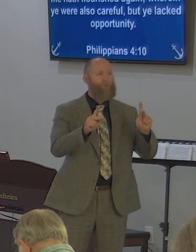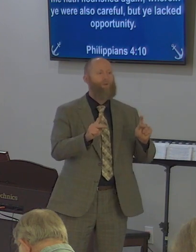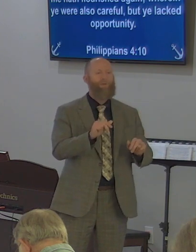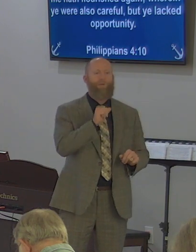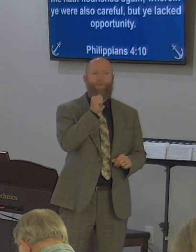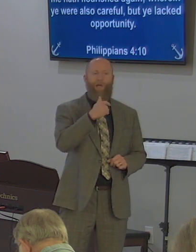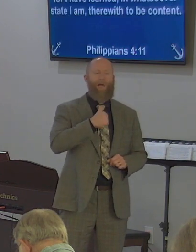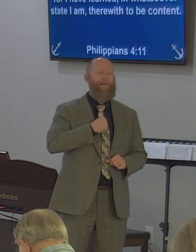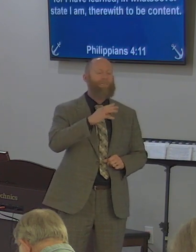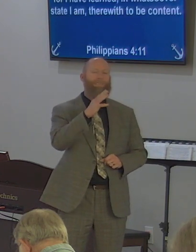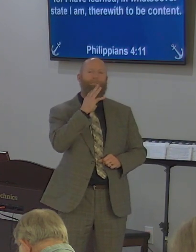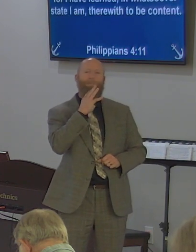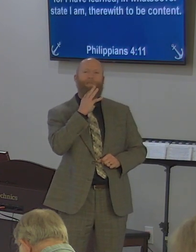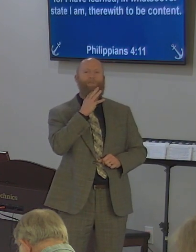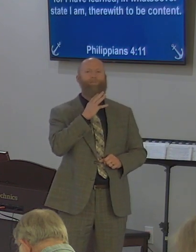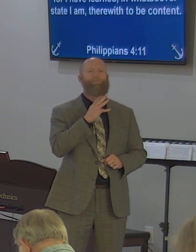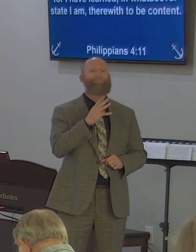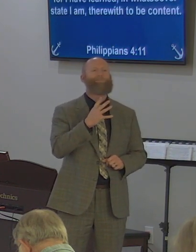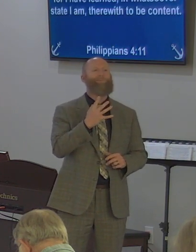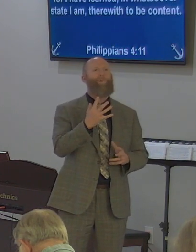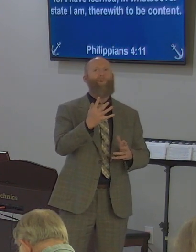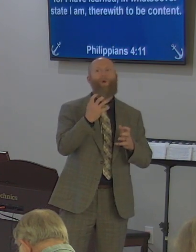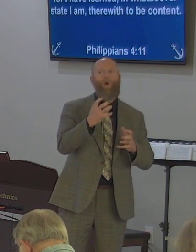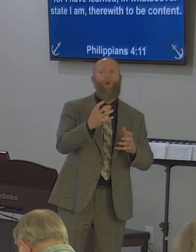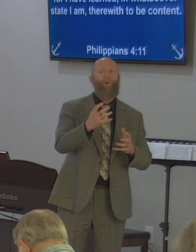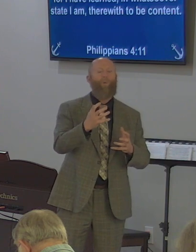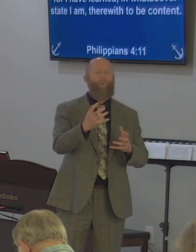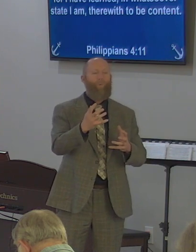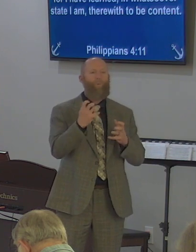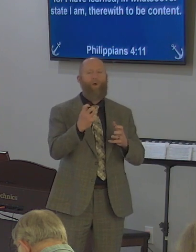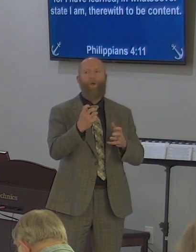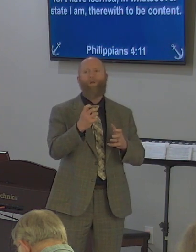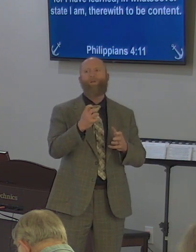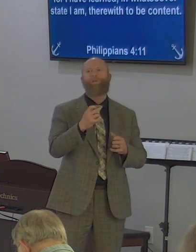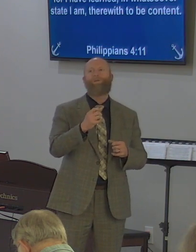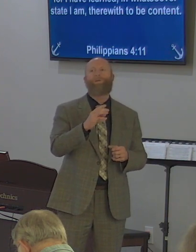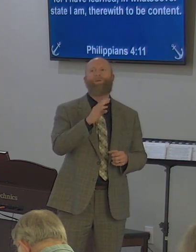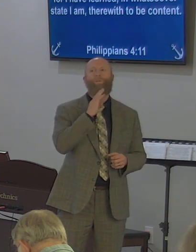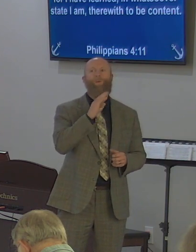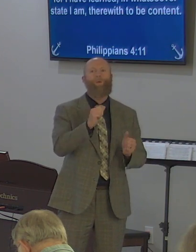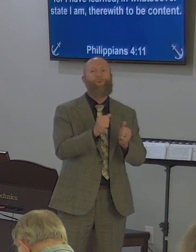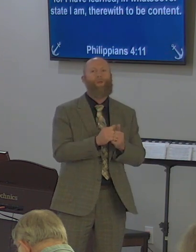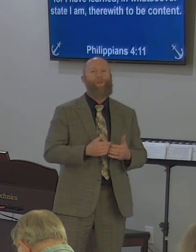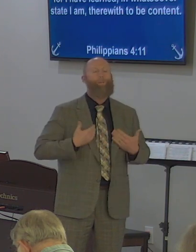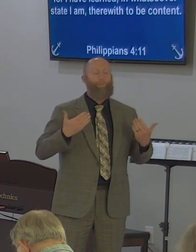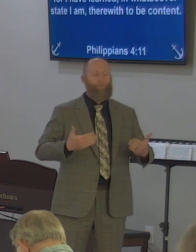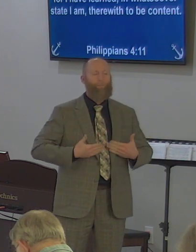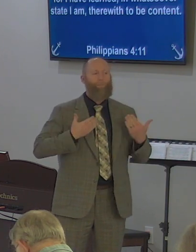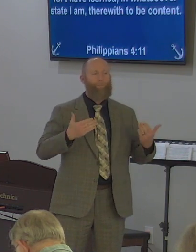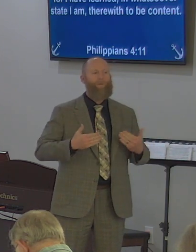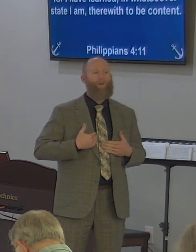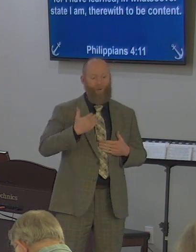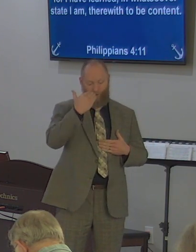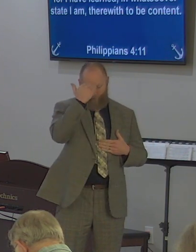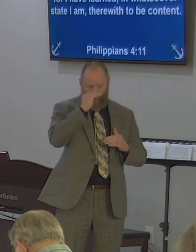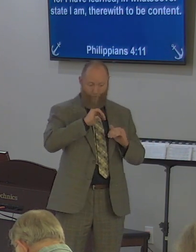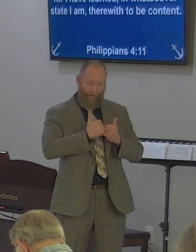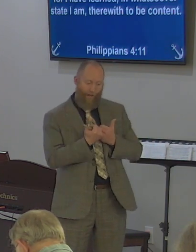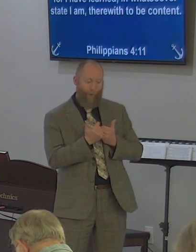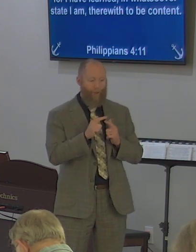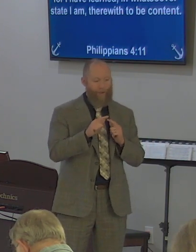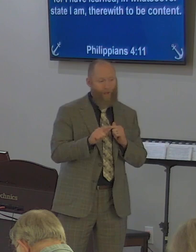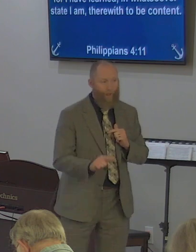Want. For I have learned in whatsoever state I am therewith to be content. I know both how to be